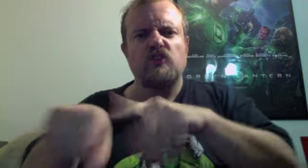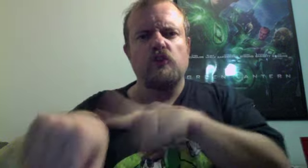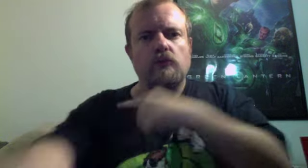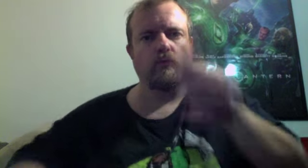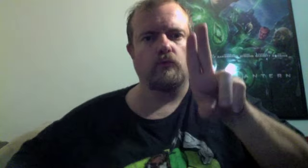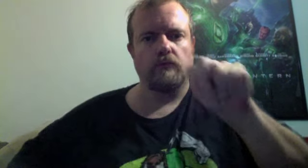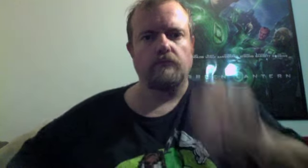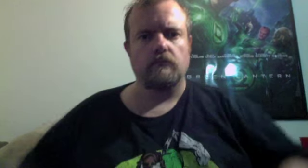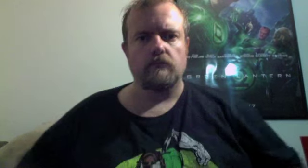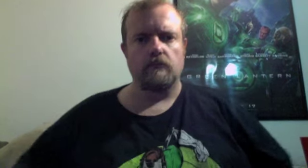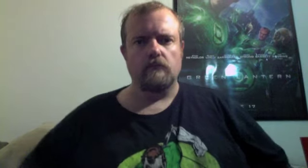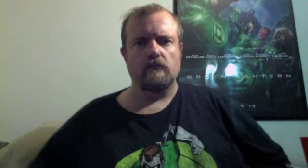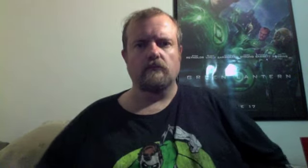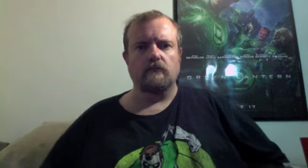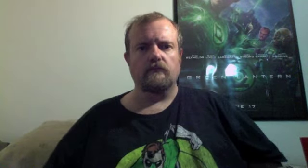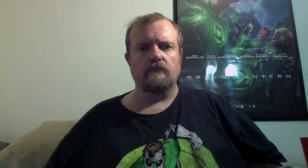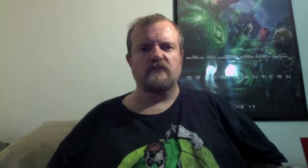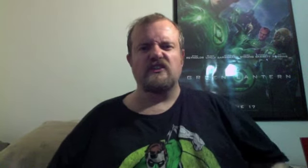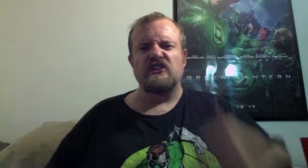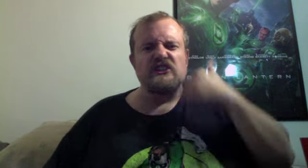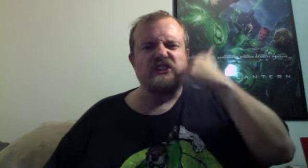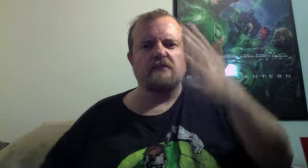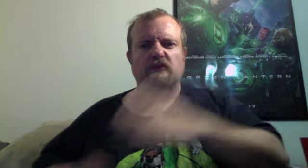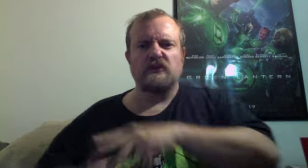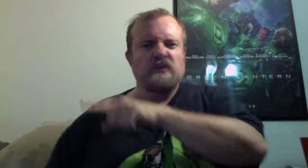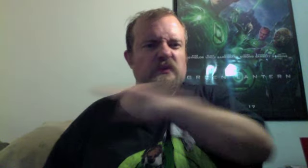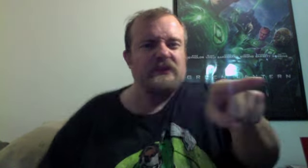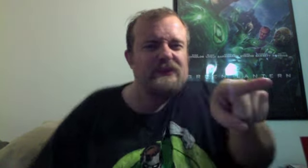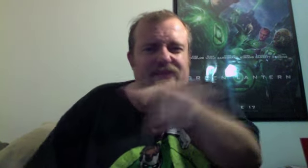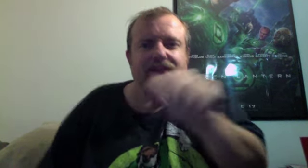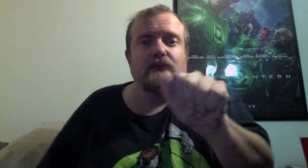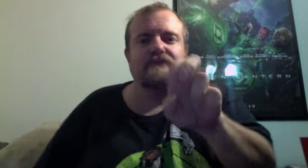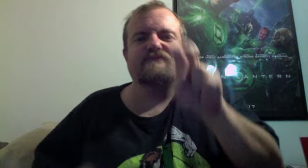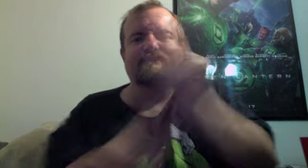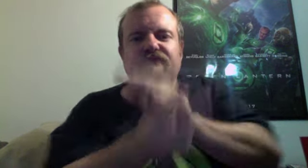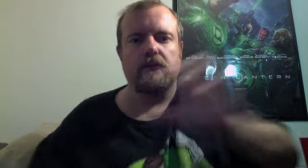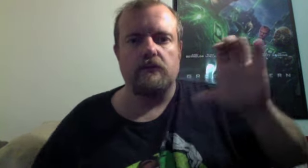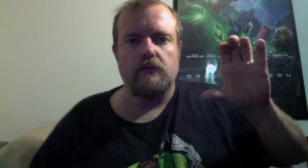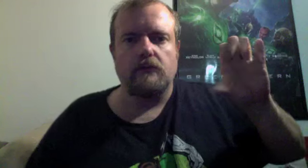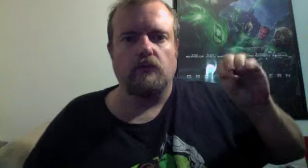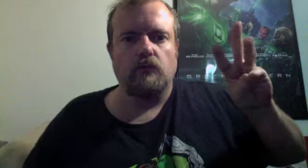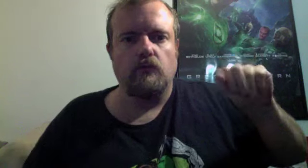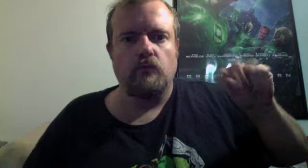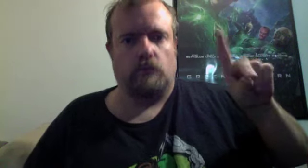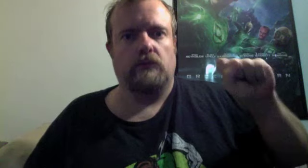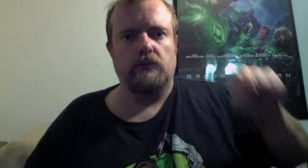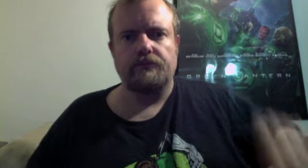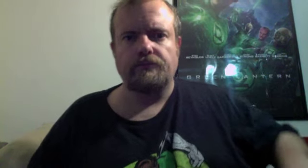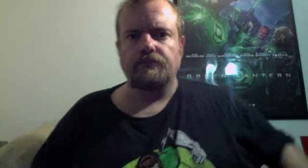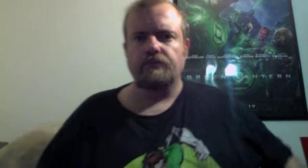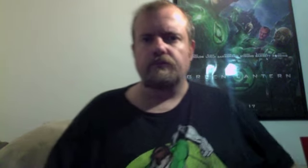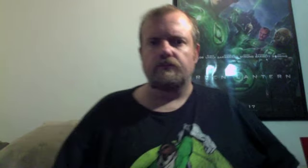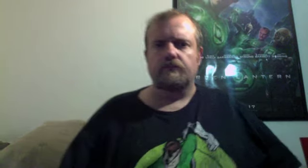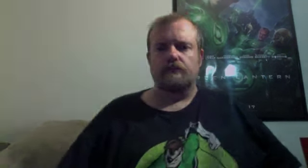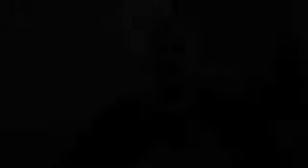special TV offer, give the gift of Dragon for just $74.99. Call now and get 2 free gifts, a free USB headset, and a free copy of Family